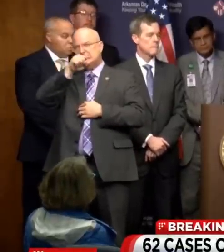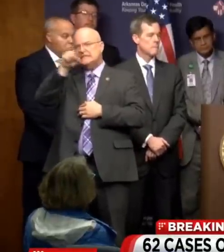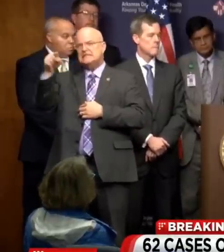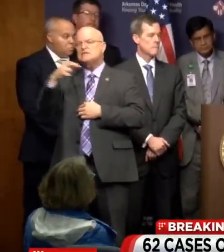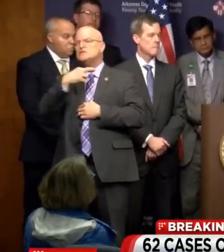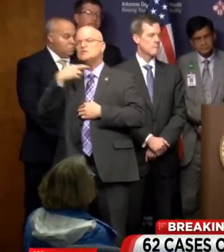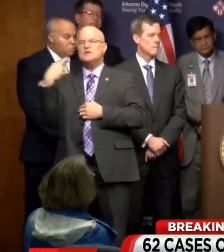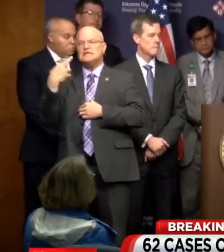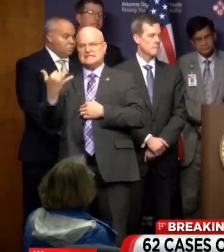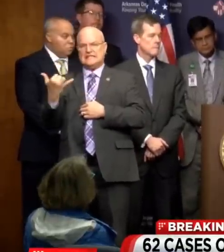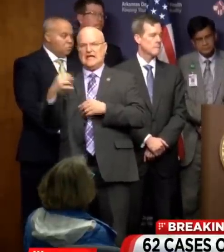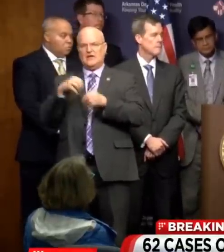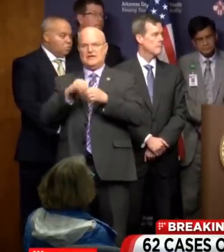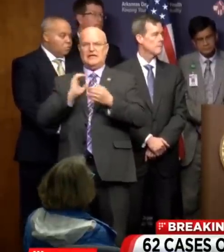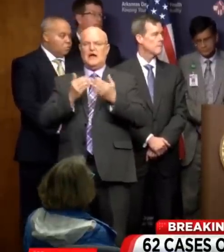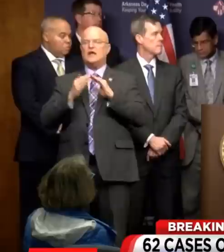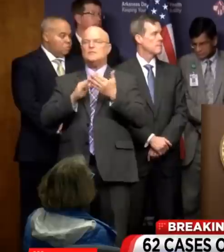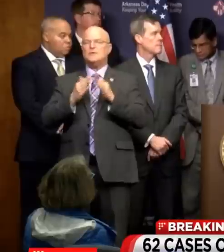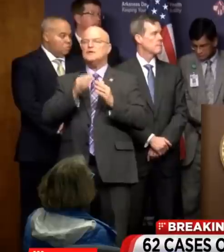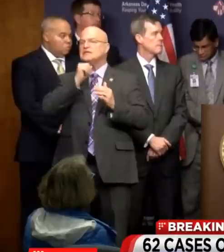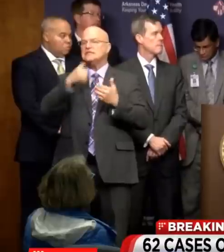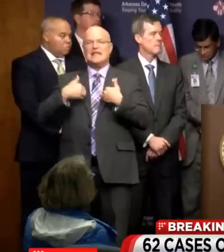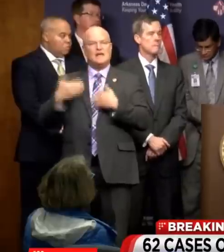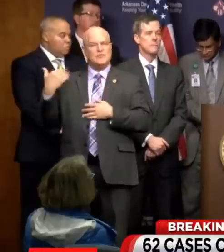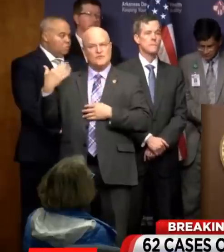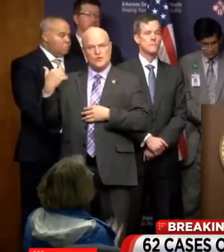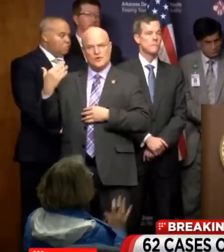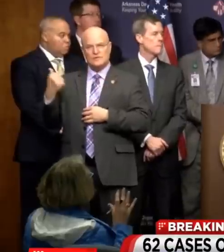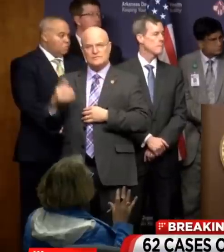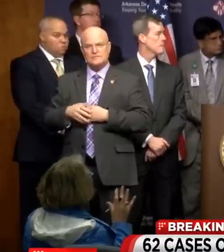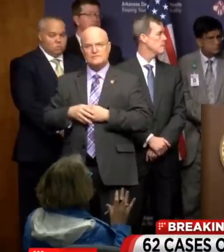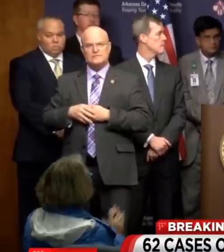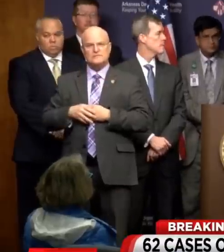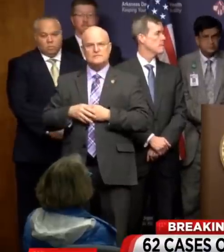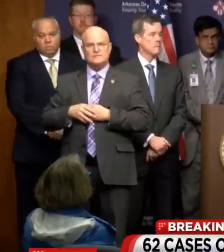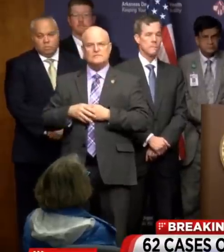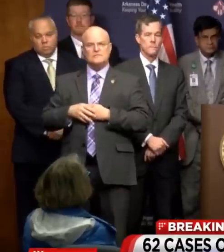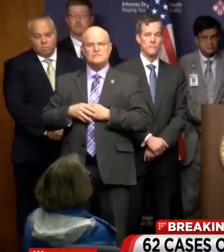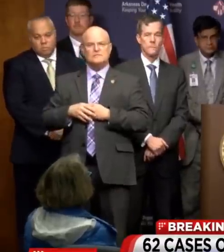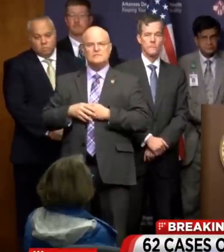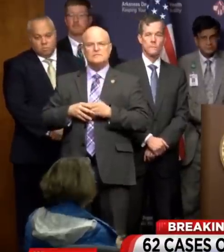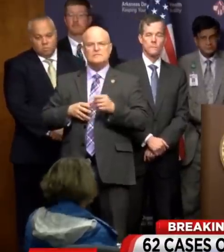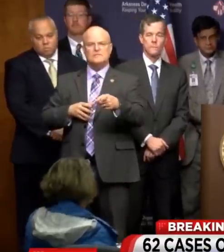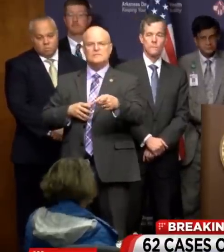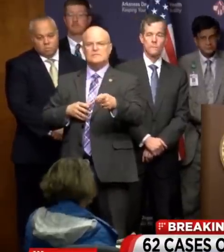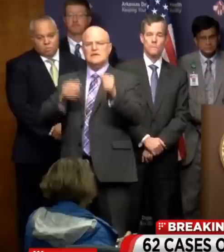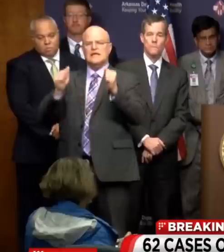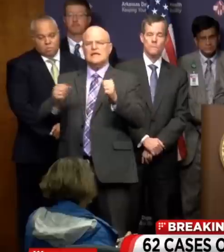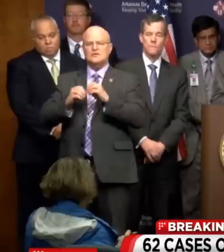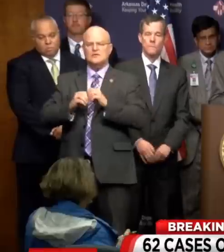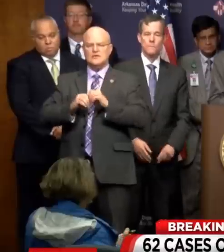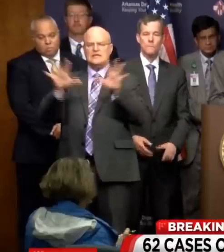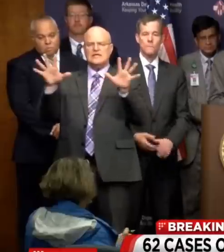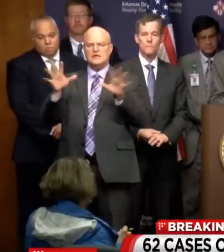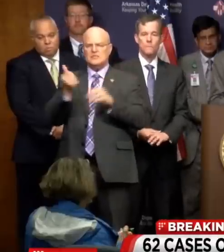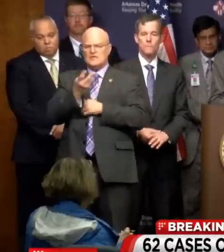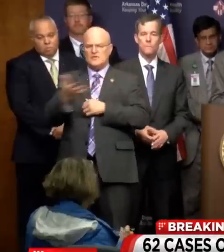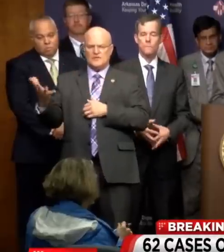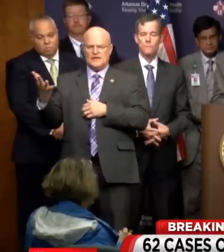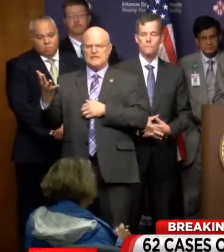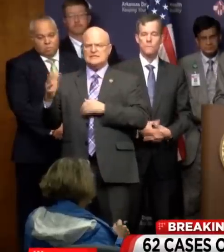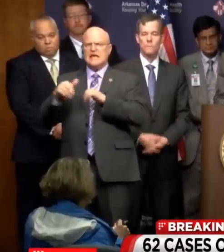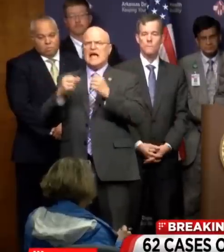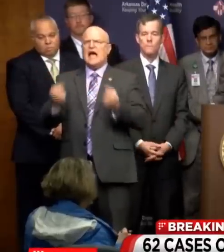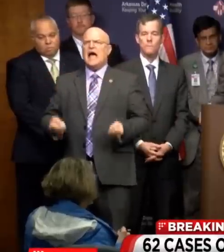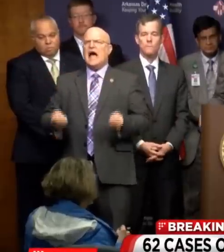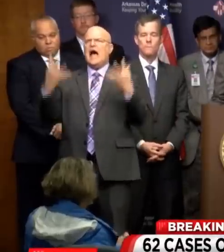that there's risk now in our community that we didn't have before. All right, we have a question right here. Can you clear up a couple of things?